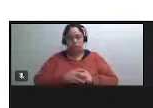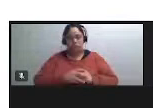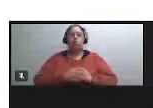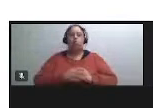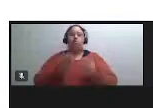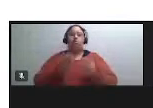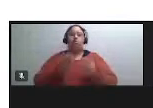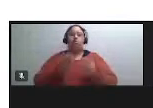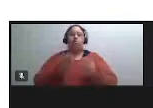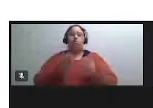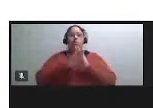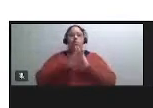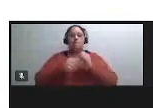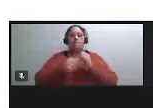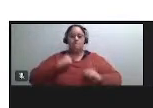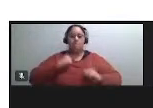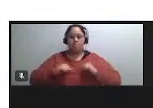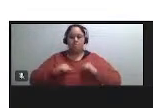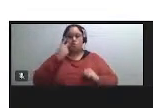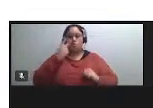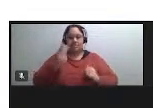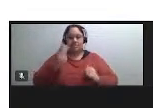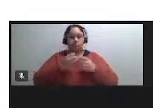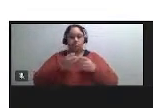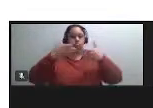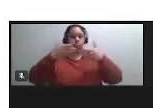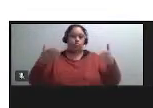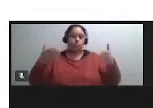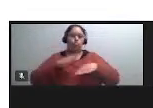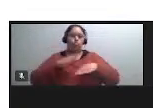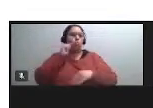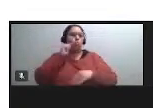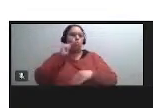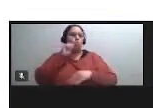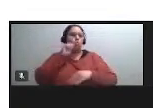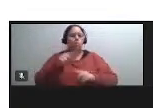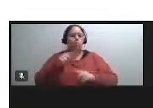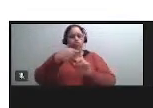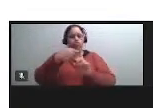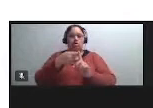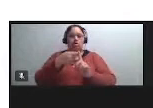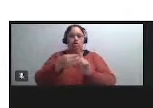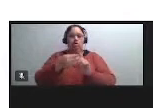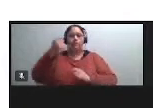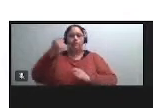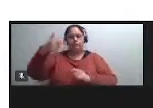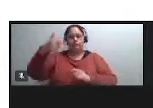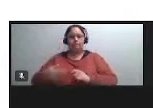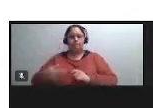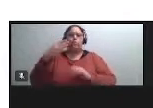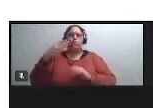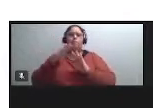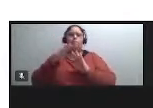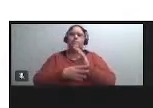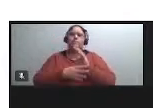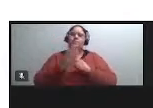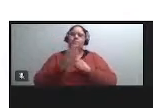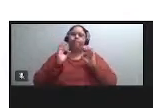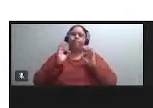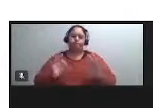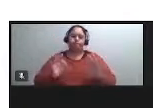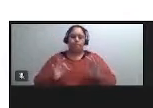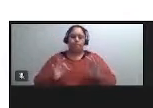program performance, you will see the majority of the quarter 4 targets were met in all 4 of the programs, and that